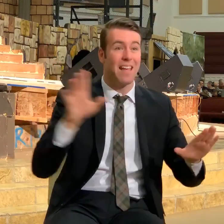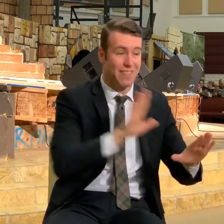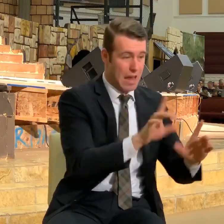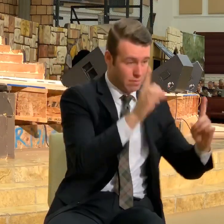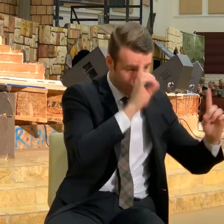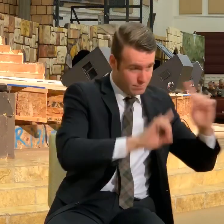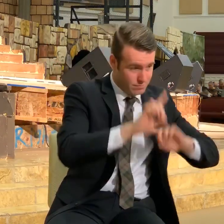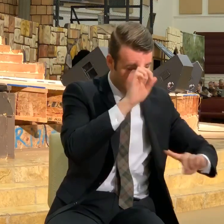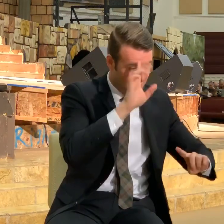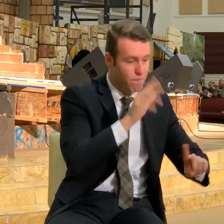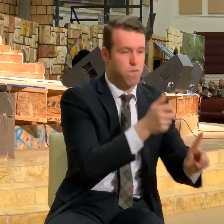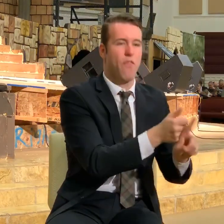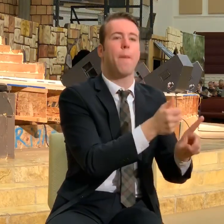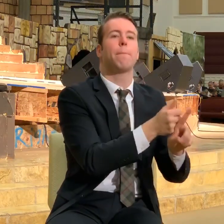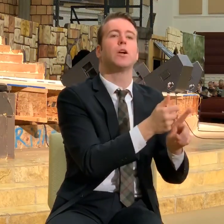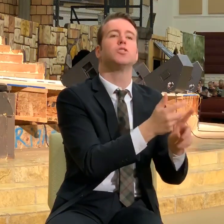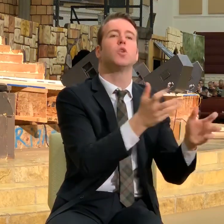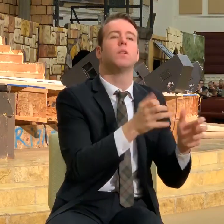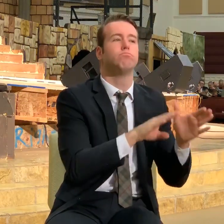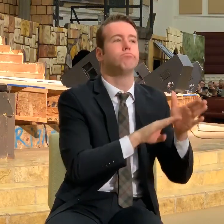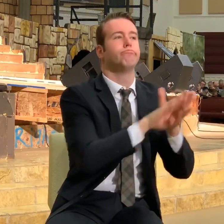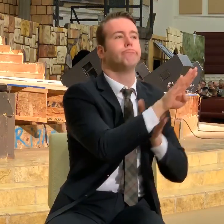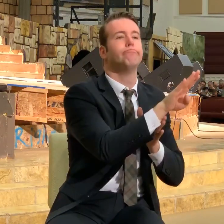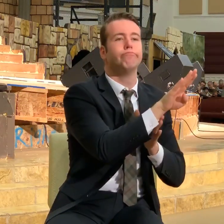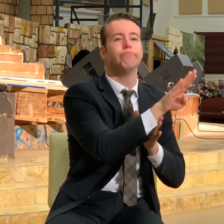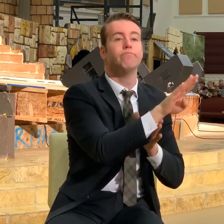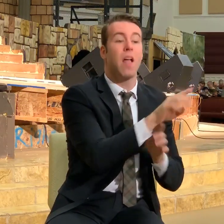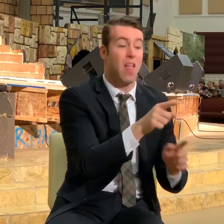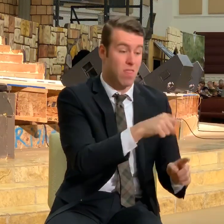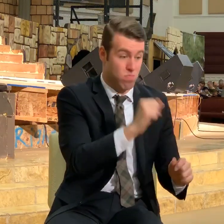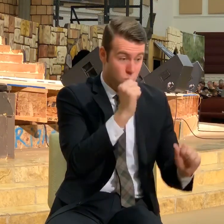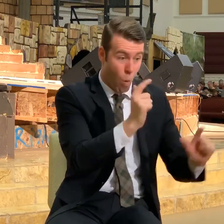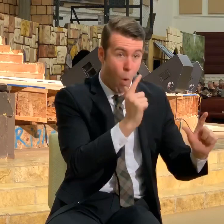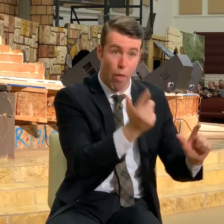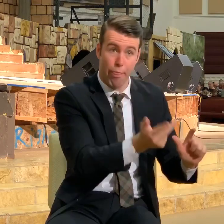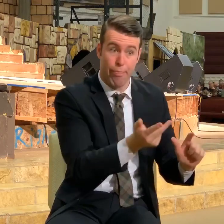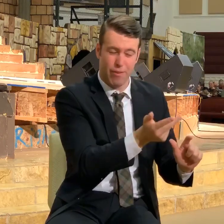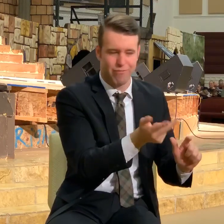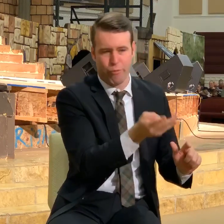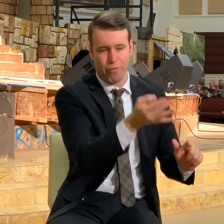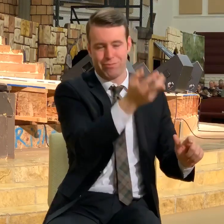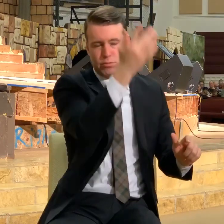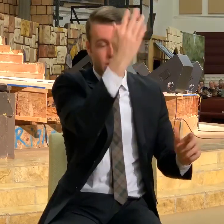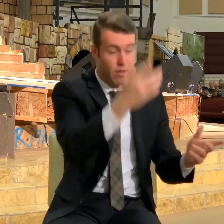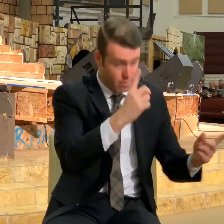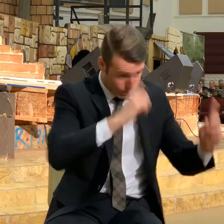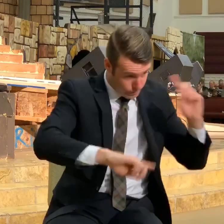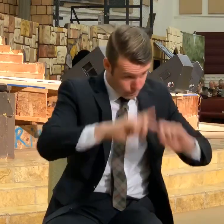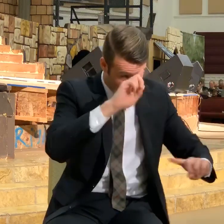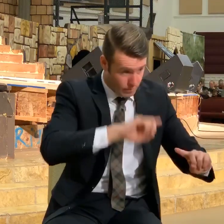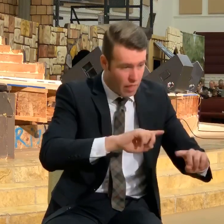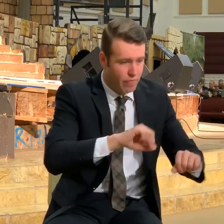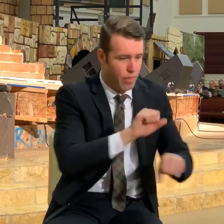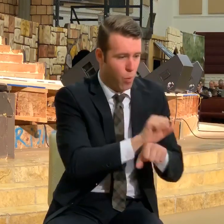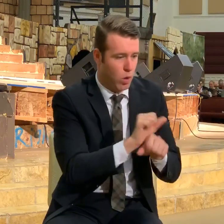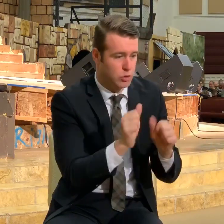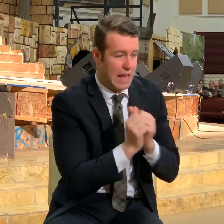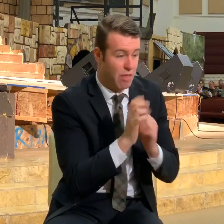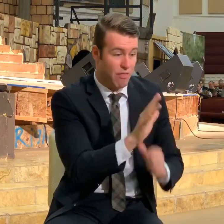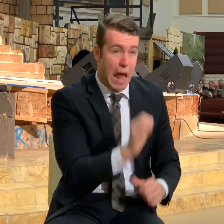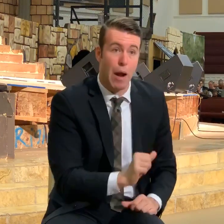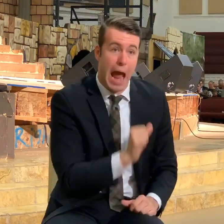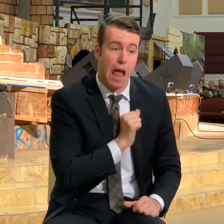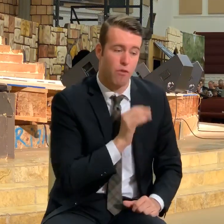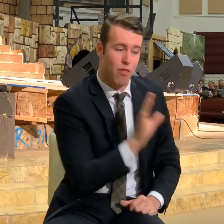their personal kingdom. And they got together. Their attitudes, their smiter, their attitudes,